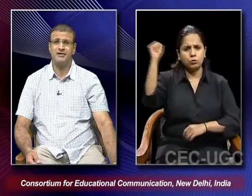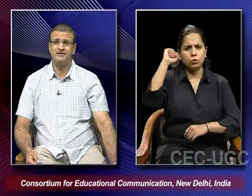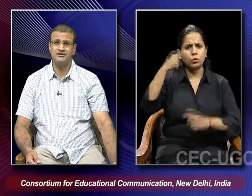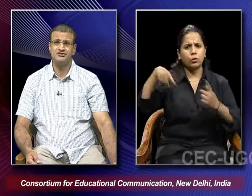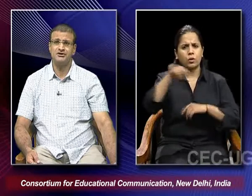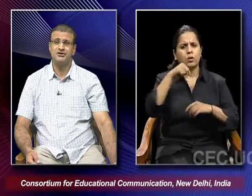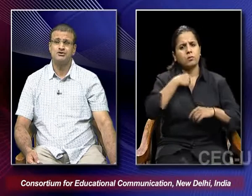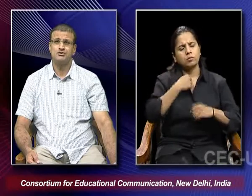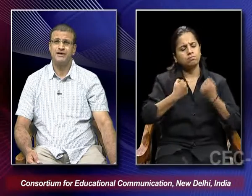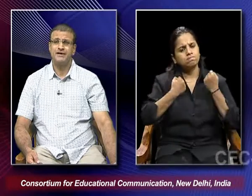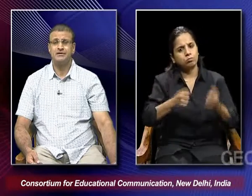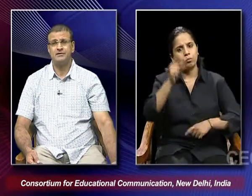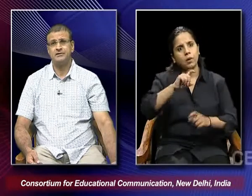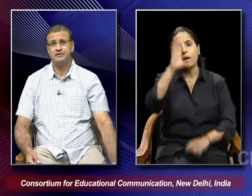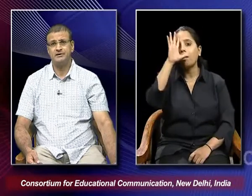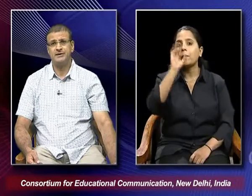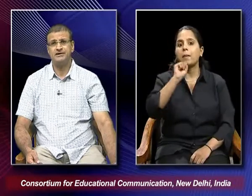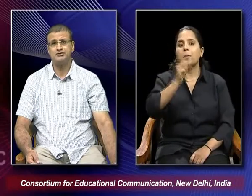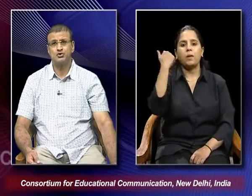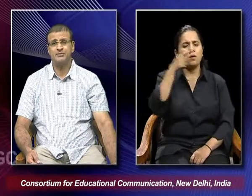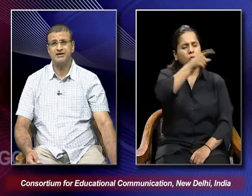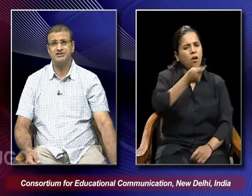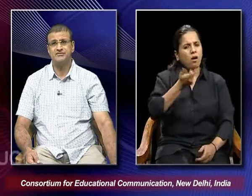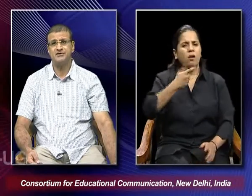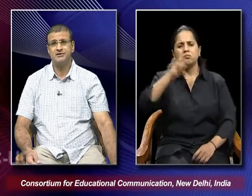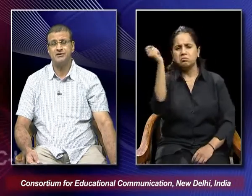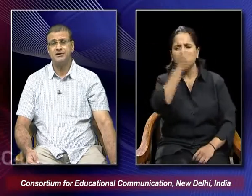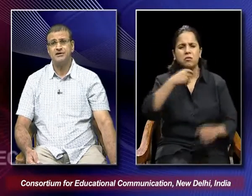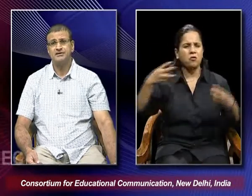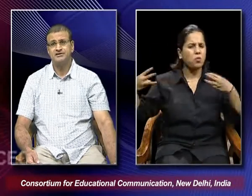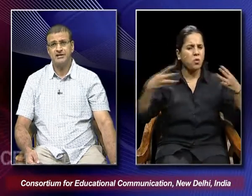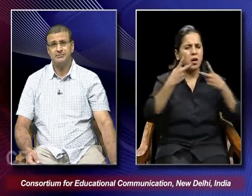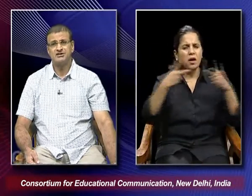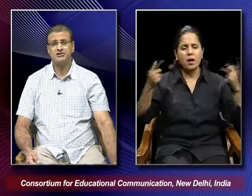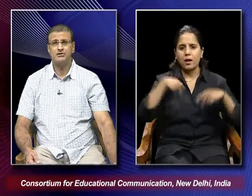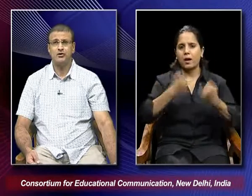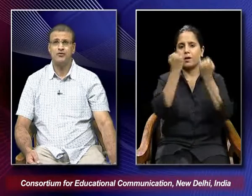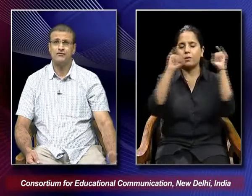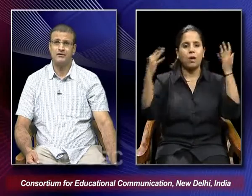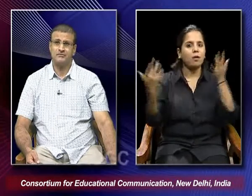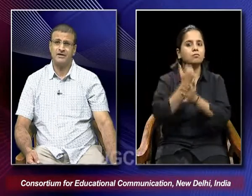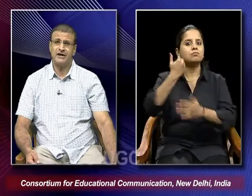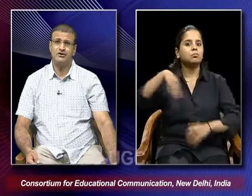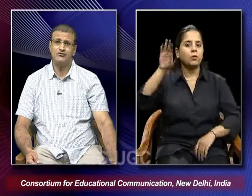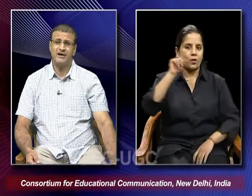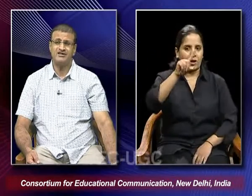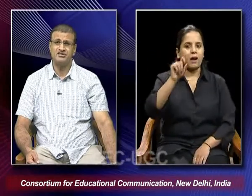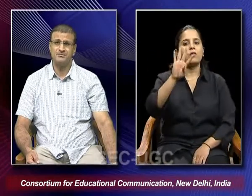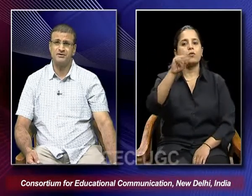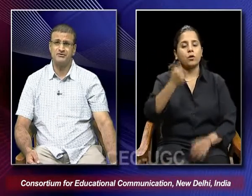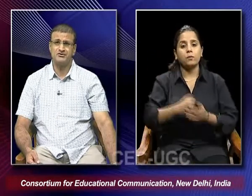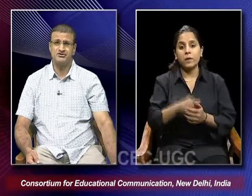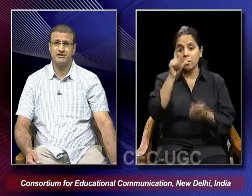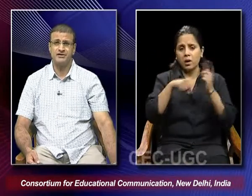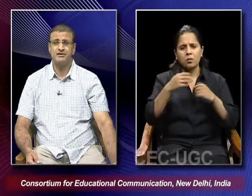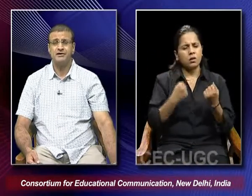became martyrs so that the independence could be achieved. In celebration of the kind of martyrship